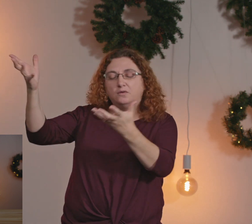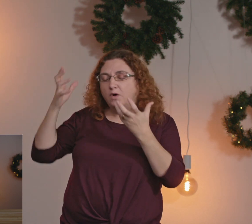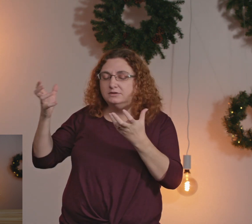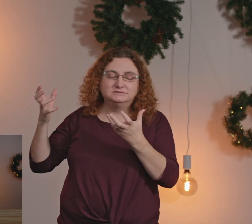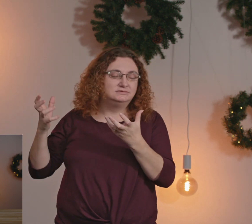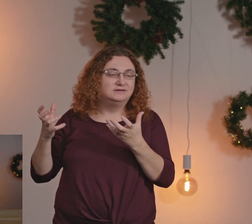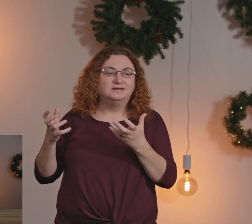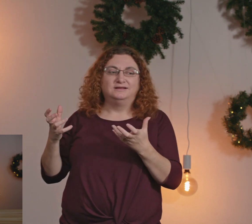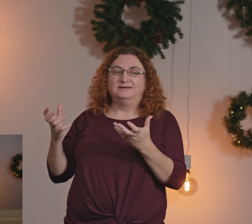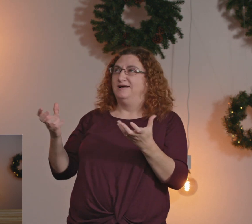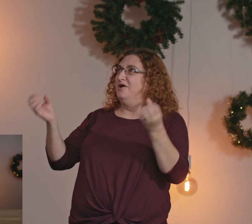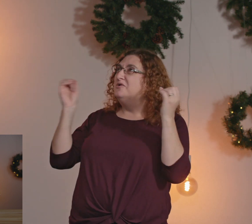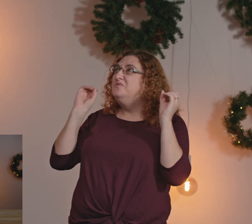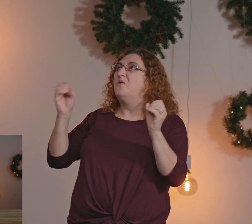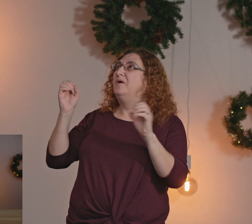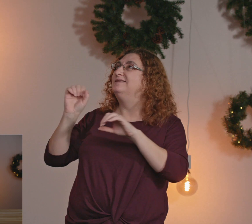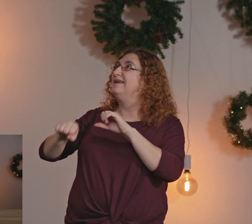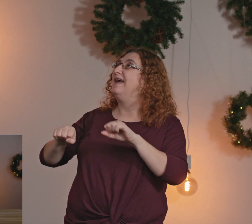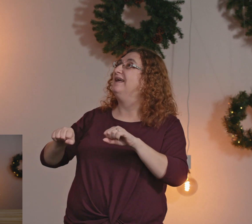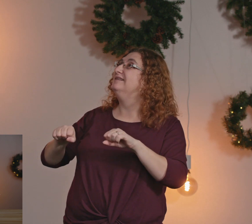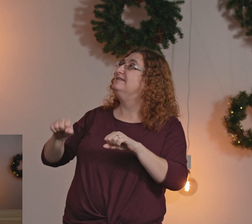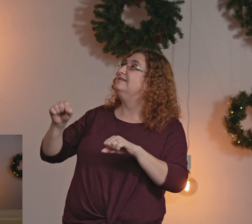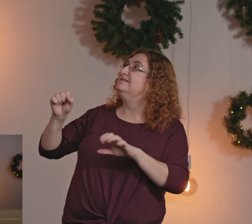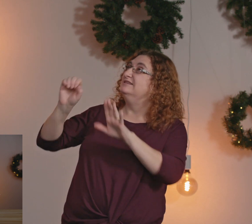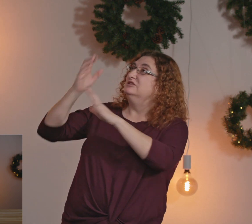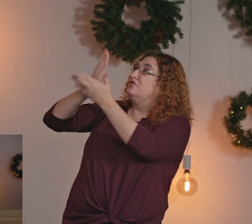earth. No one can hold back his hand and say to him, what have you done?